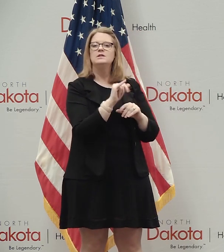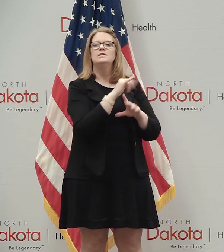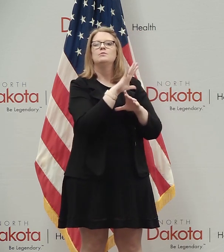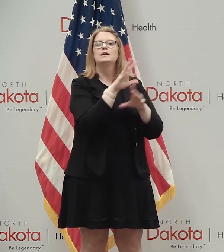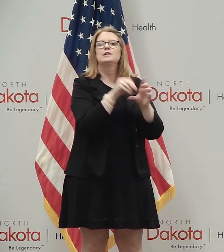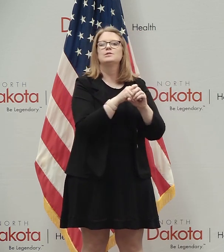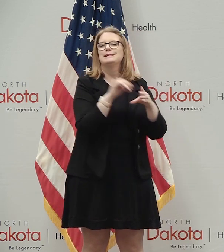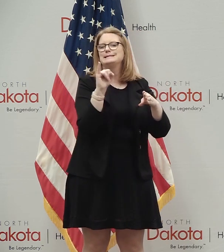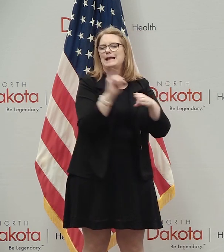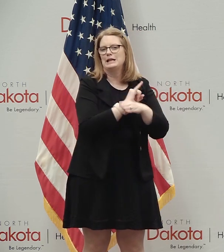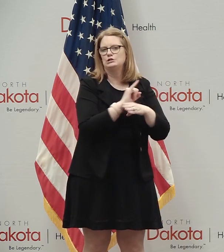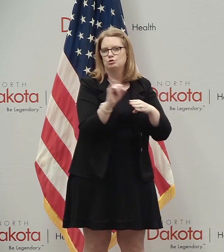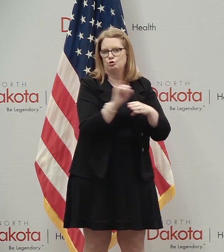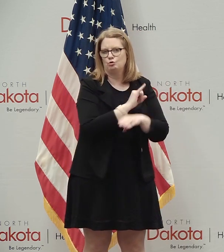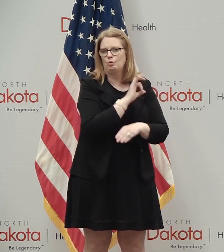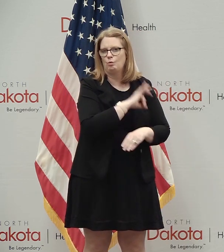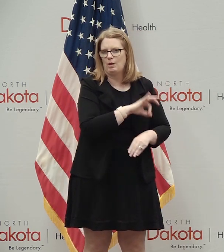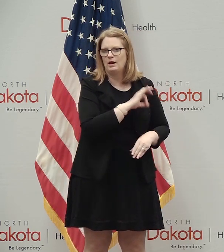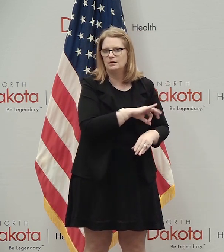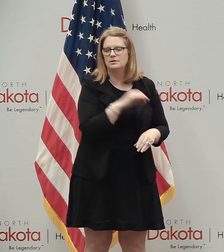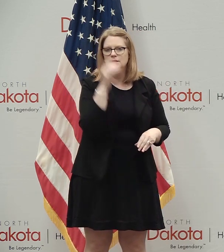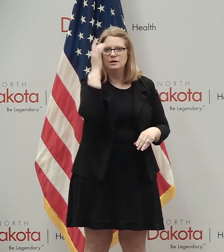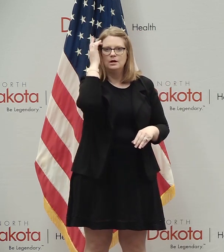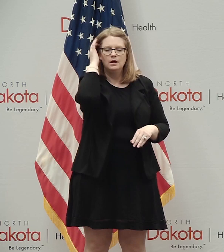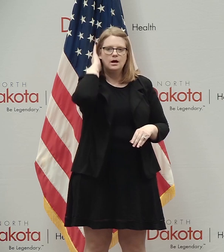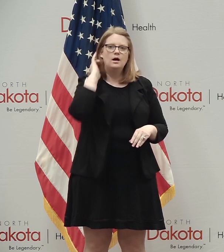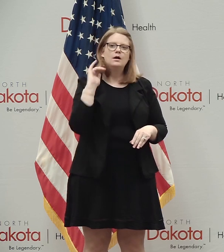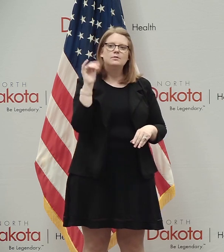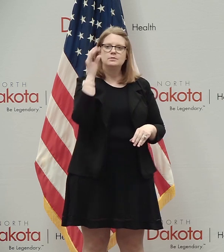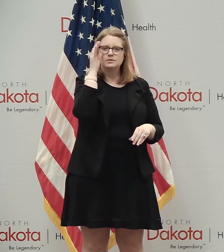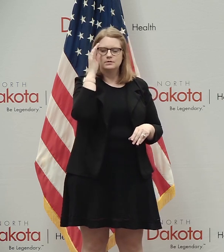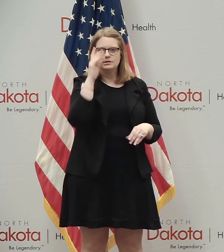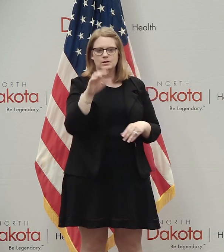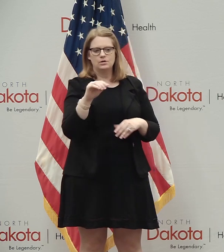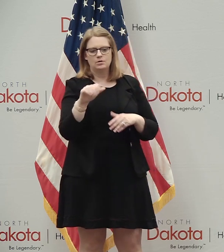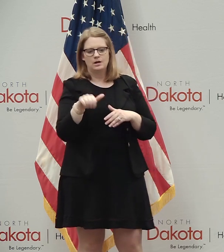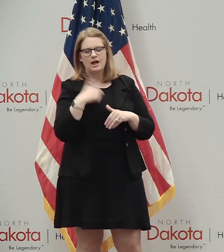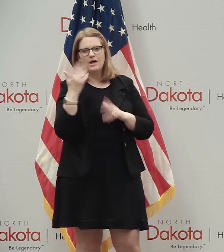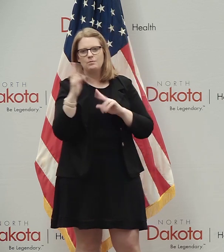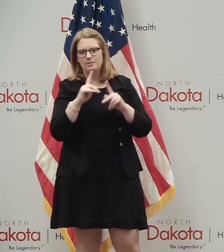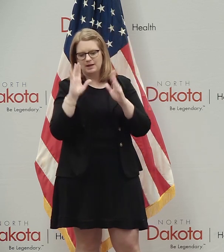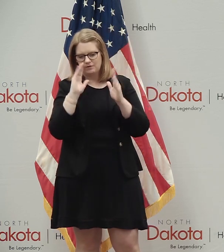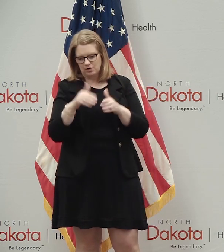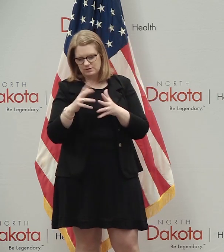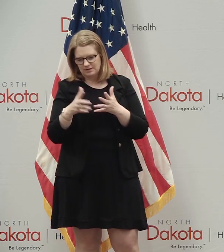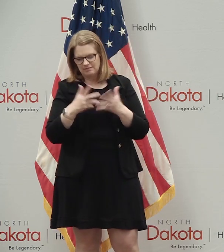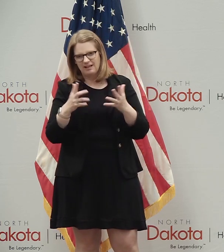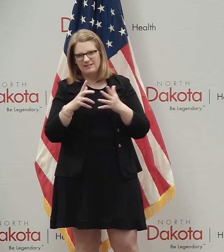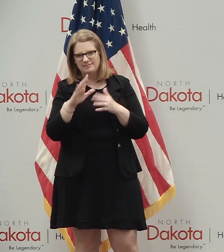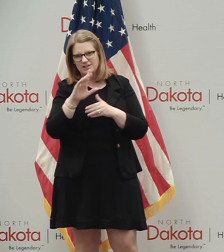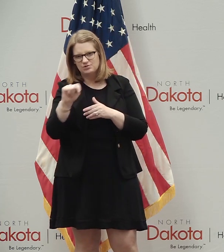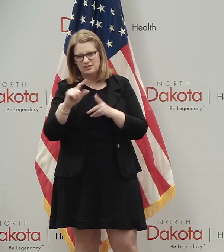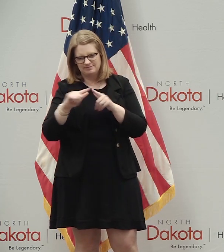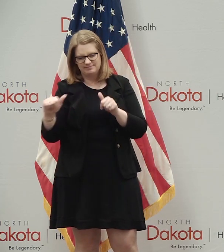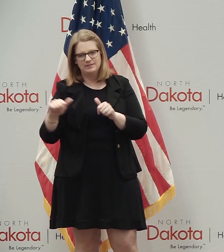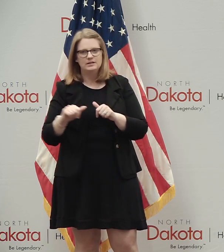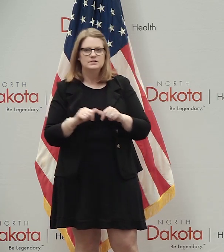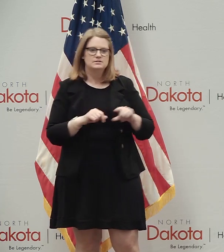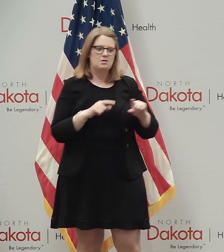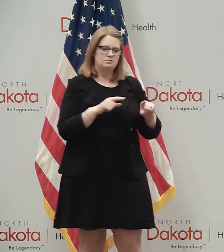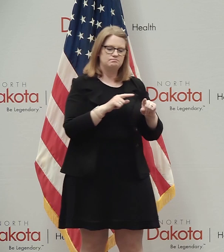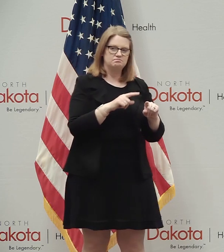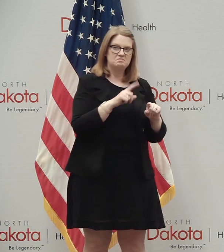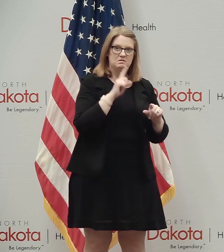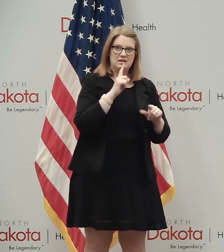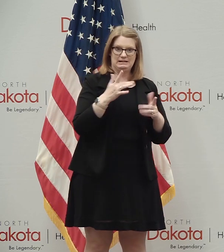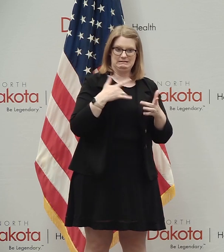It'll free up critical health workers that are doing those tasks now to focus on other important tasks, such as contact tracing, and so we're excited to see